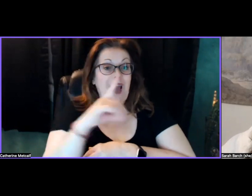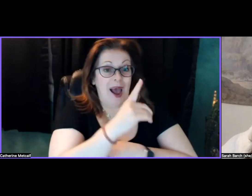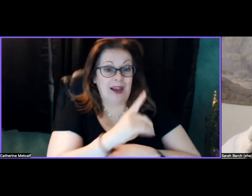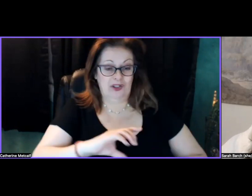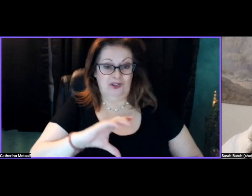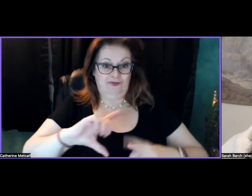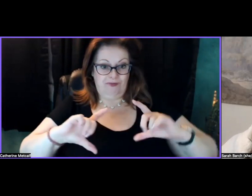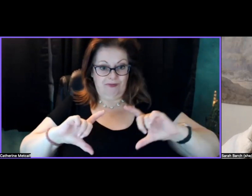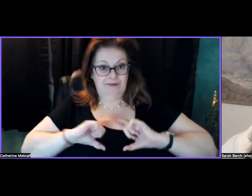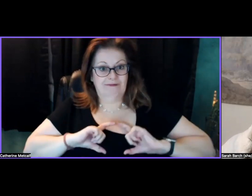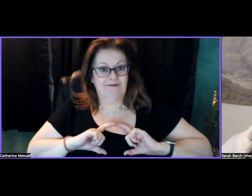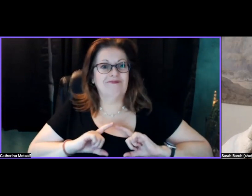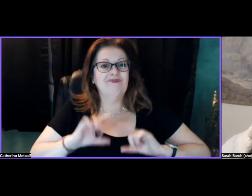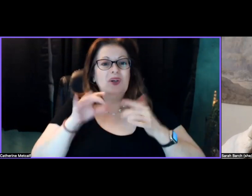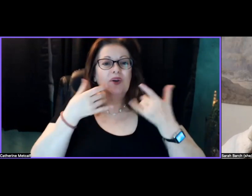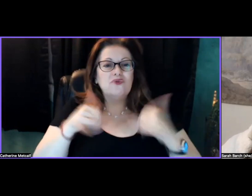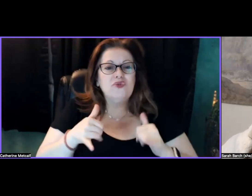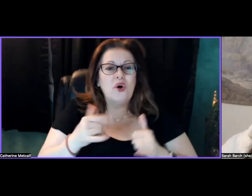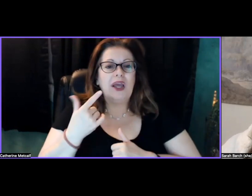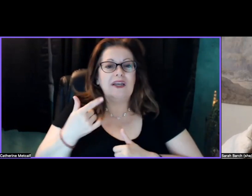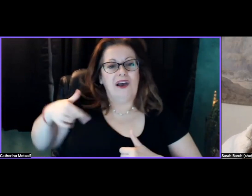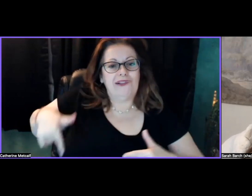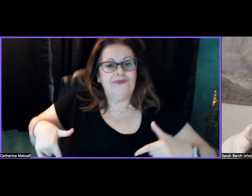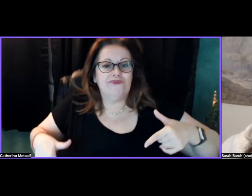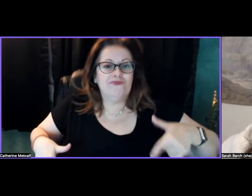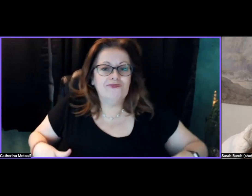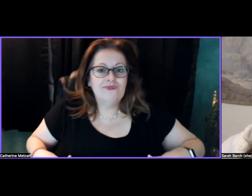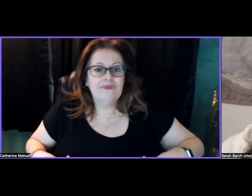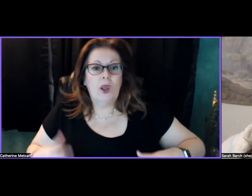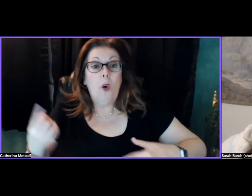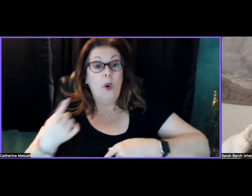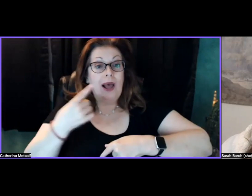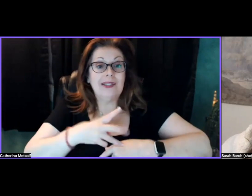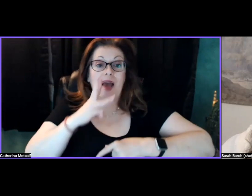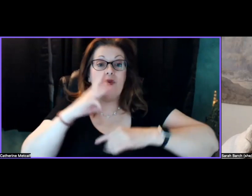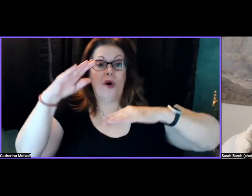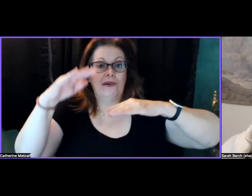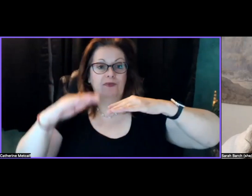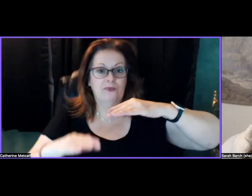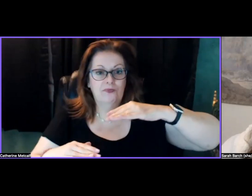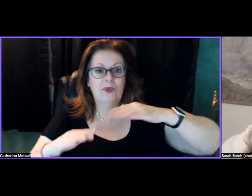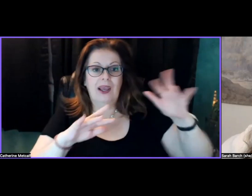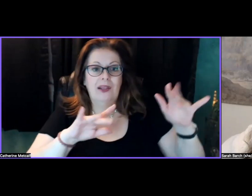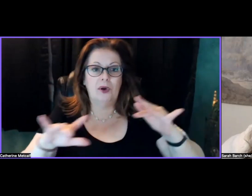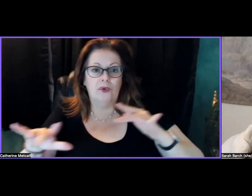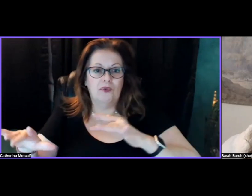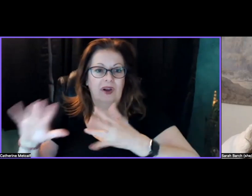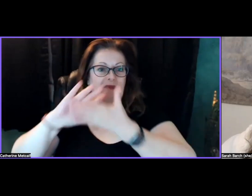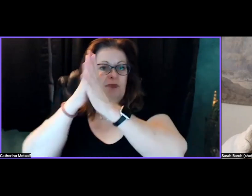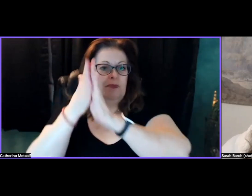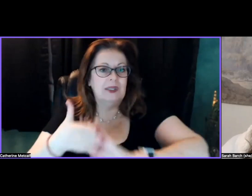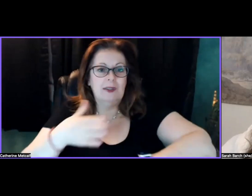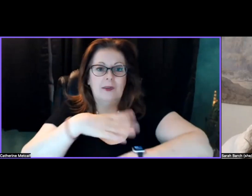their sides. On the day that the water level shrank and the river dried up